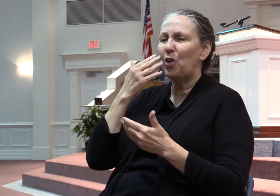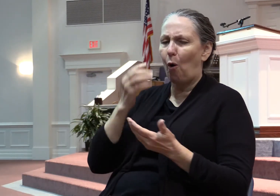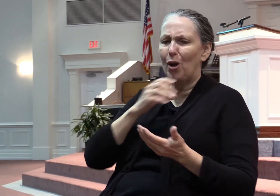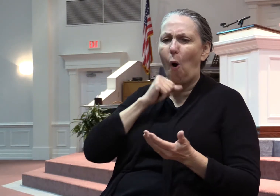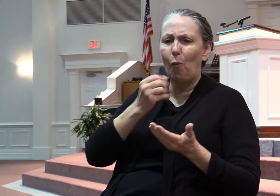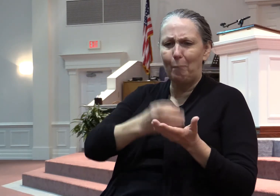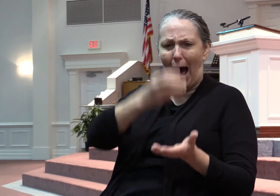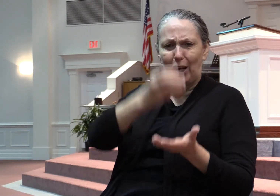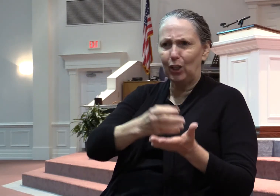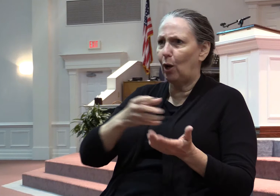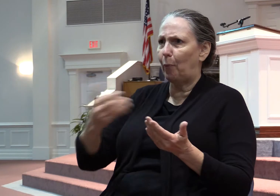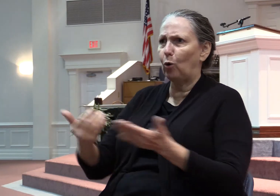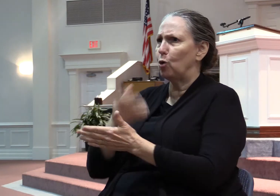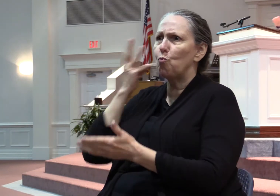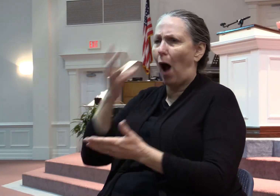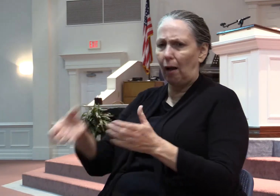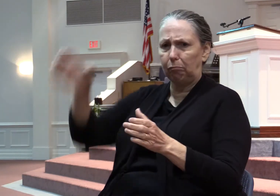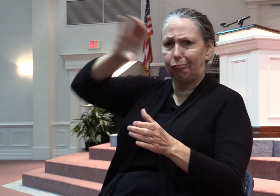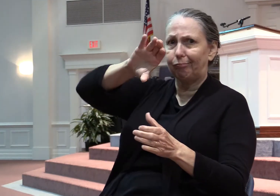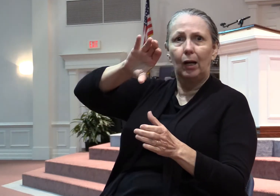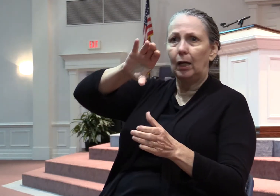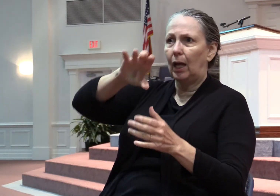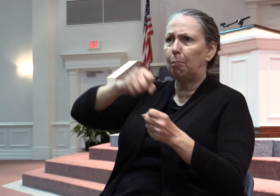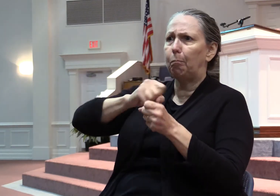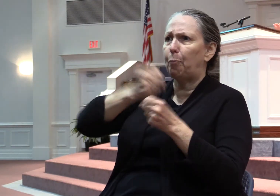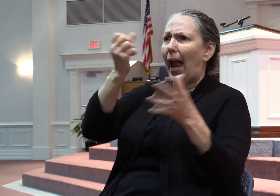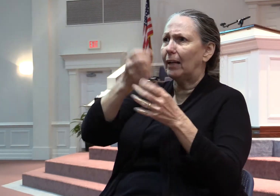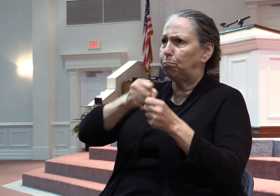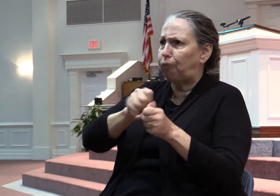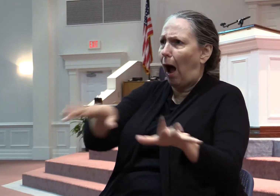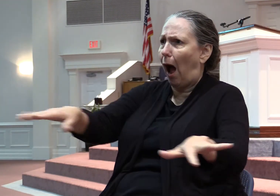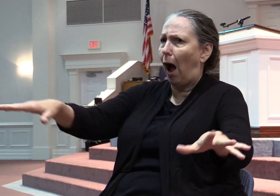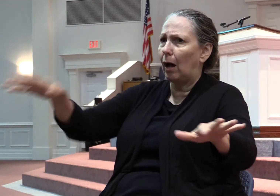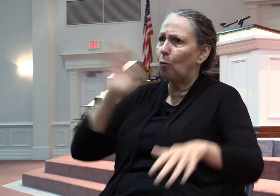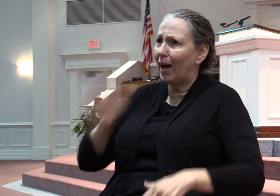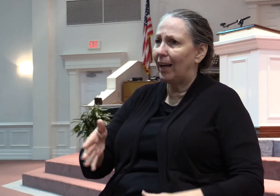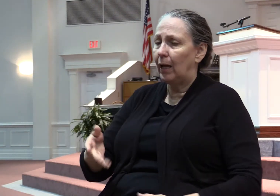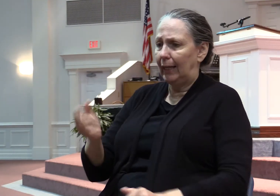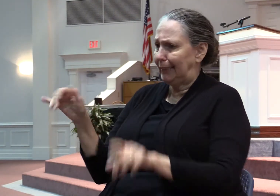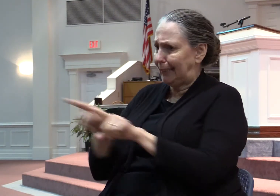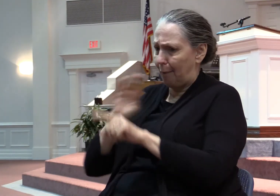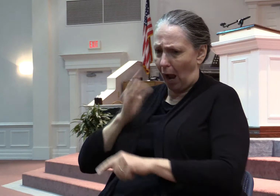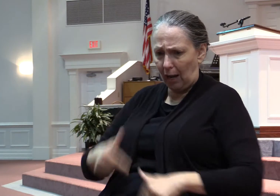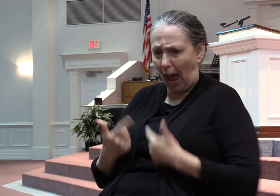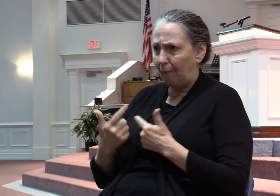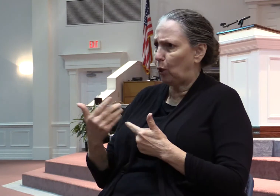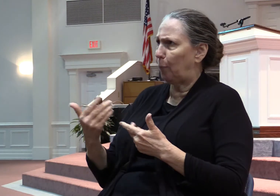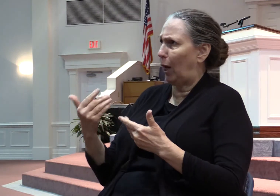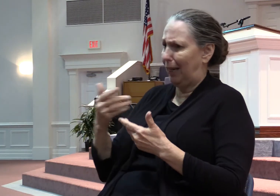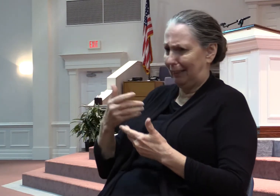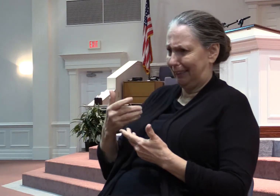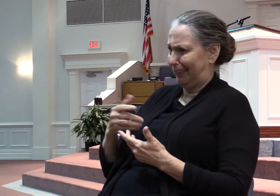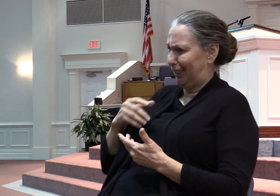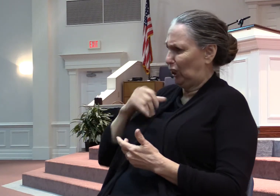bottles, else the old bottles break and the wine runneth out and the bottles perish. But they put new wine into